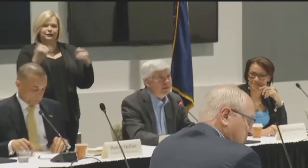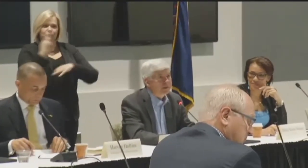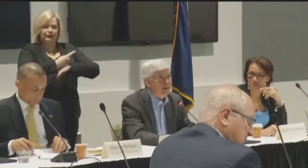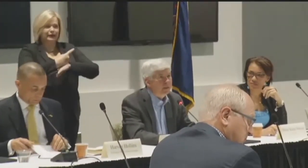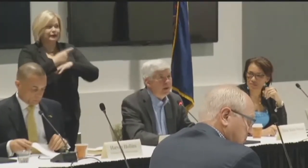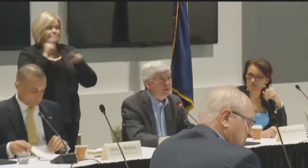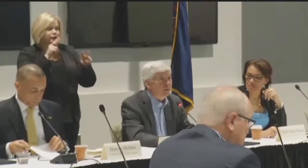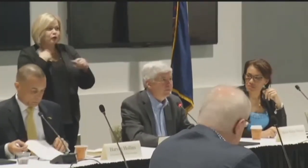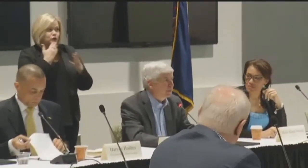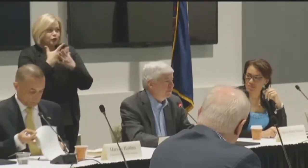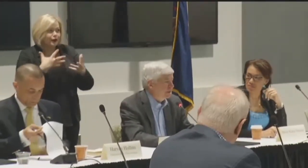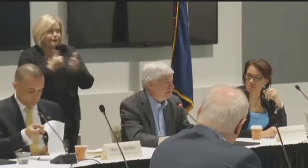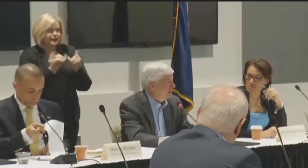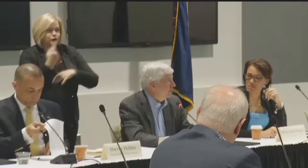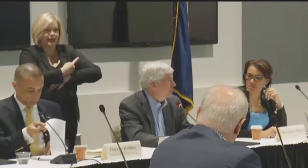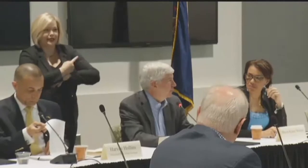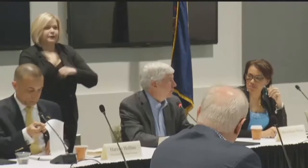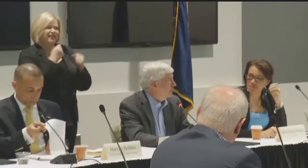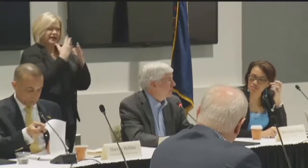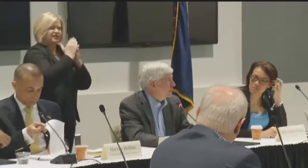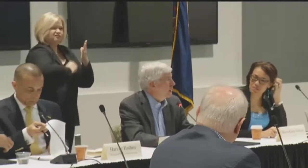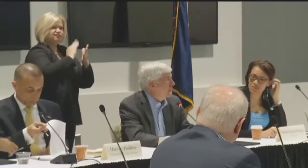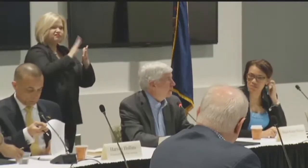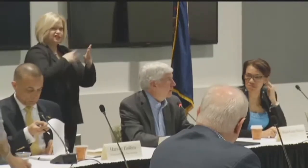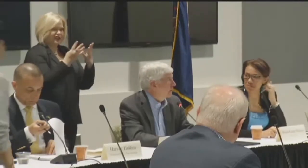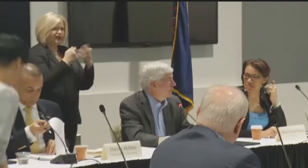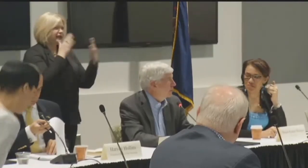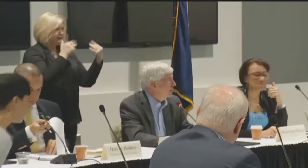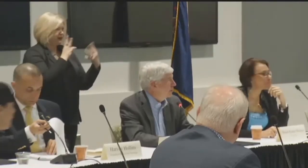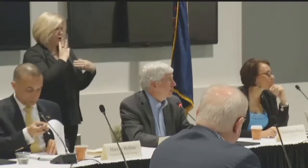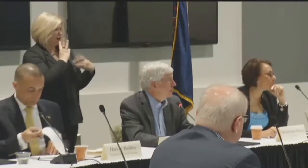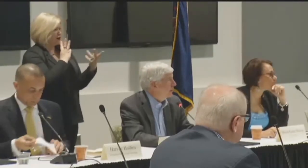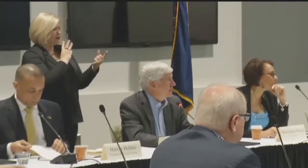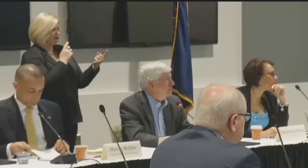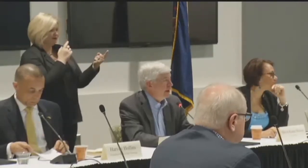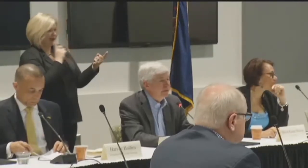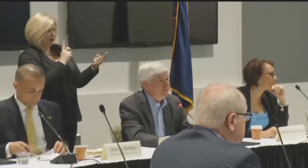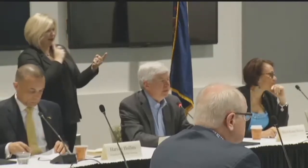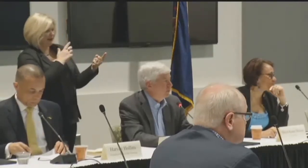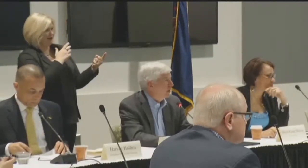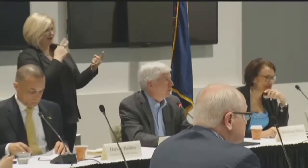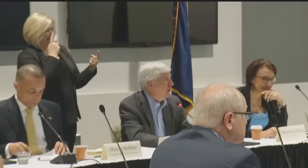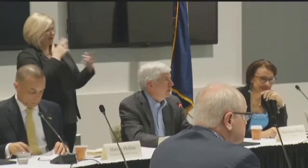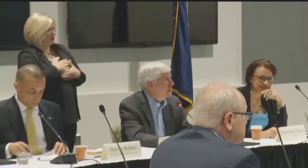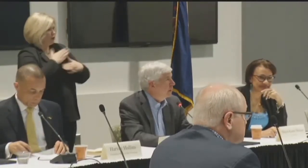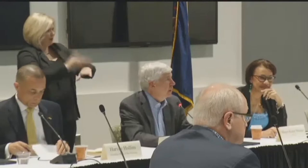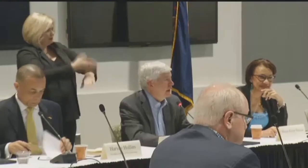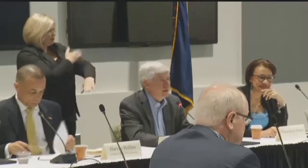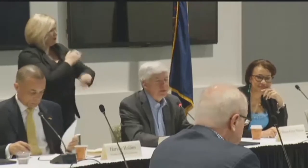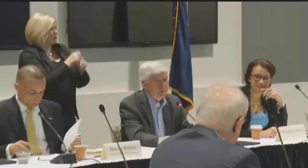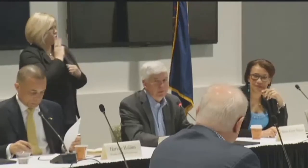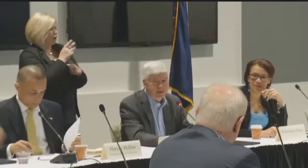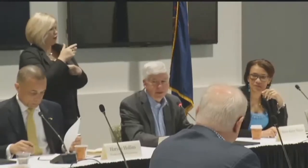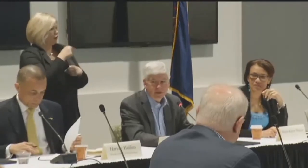of good updates today. I know we have a number of things on the agenda with respect to water. I really appreciate the positive progress we've seen in water quality.